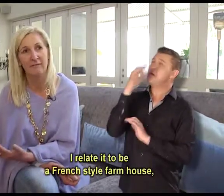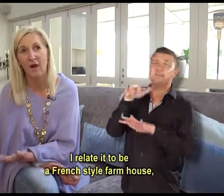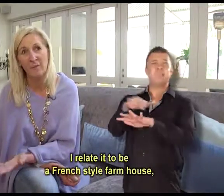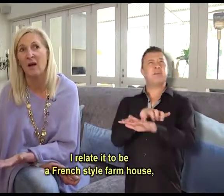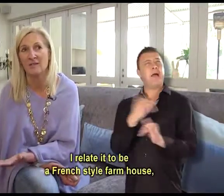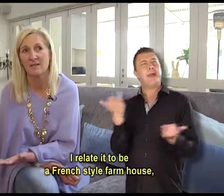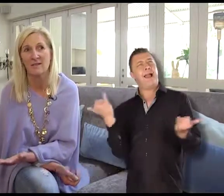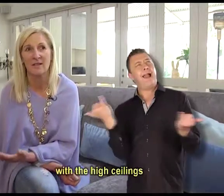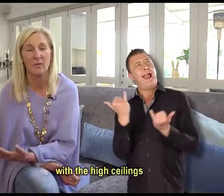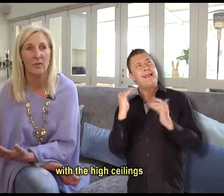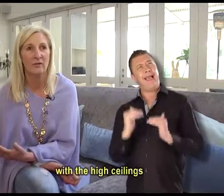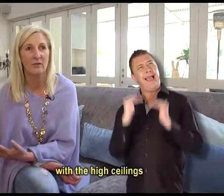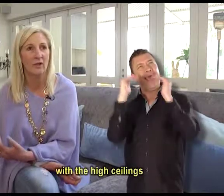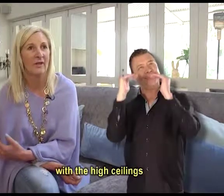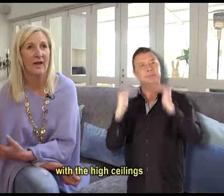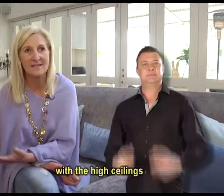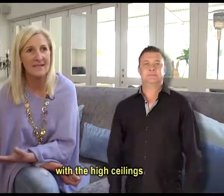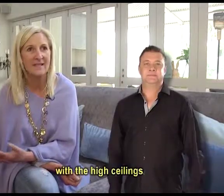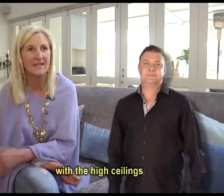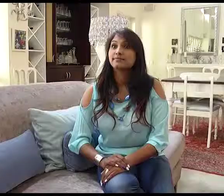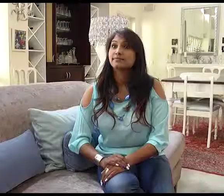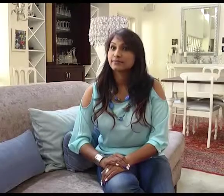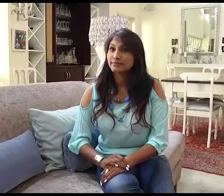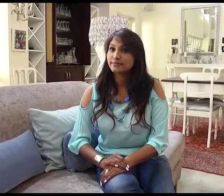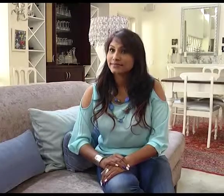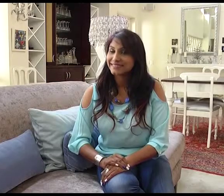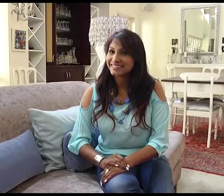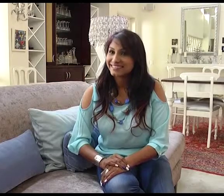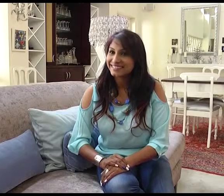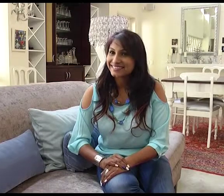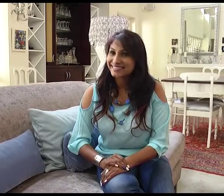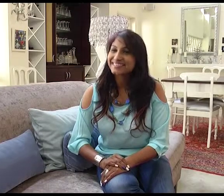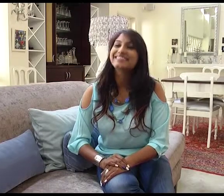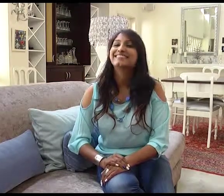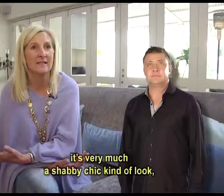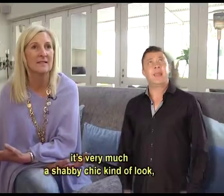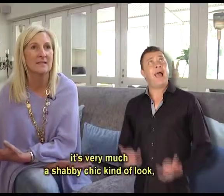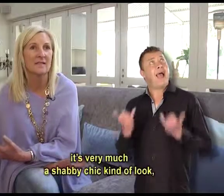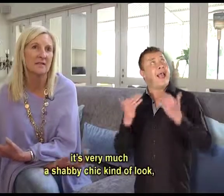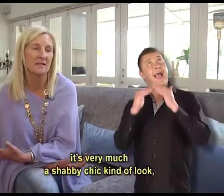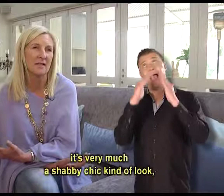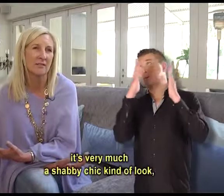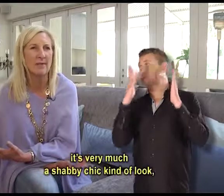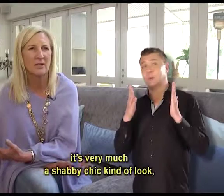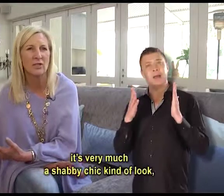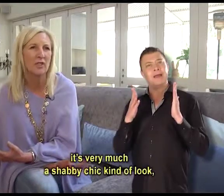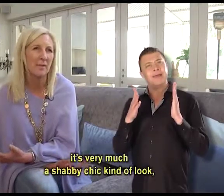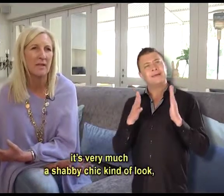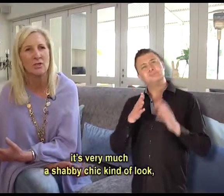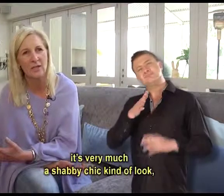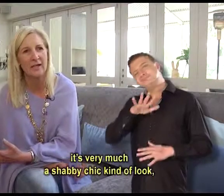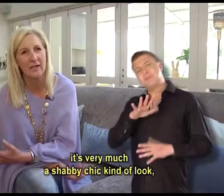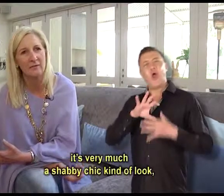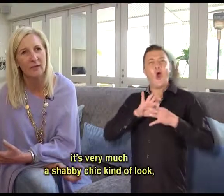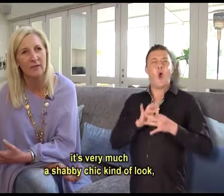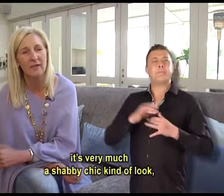French-style farmhouse with, you know, the high ceilings and just having this lightness. It's very much a